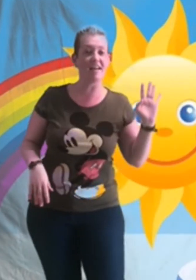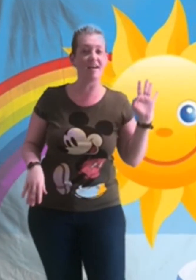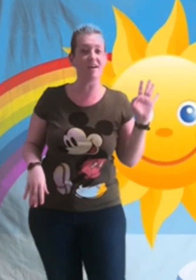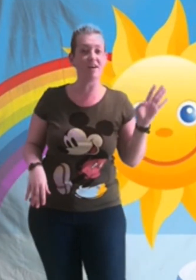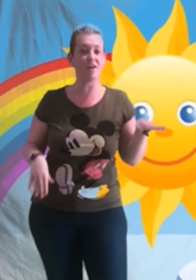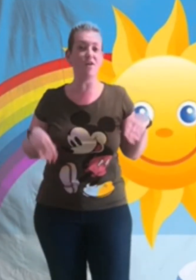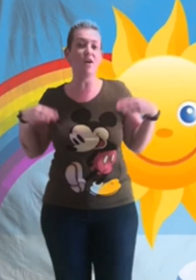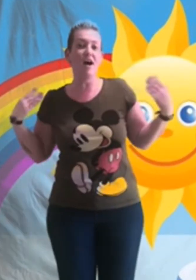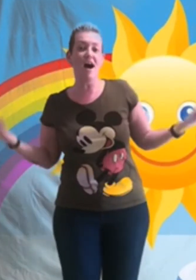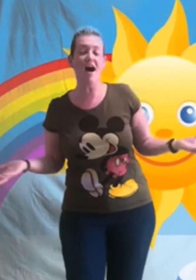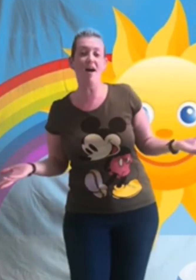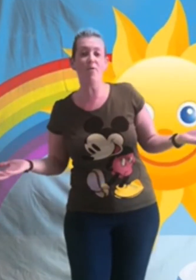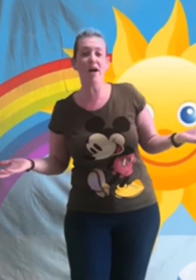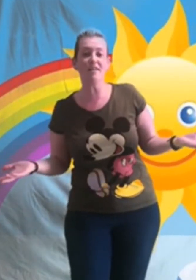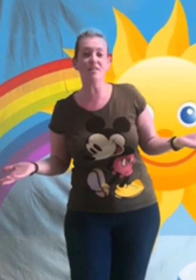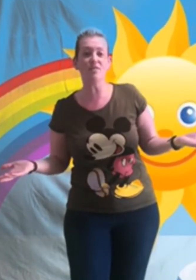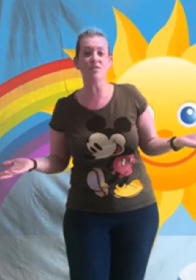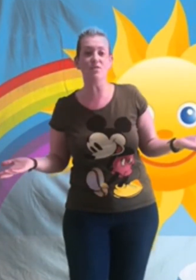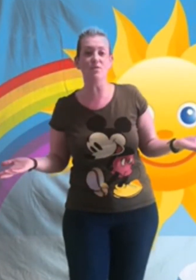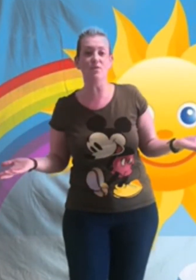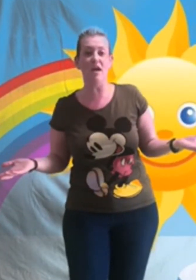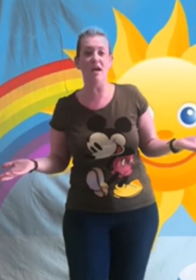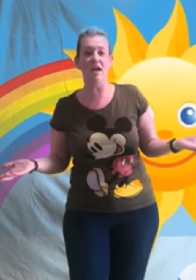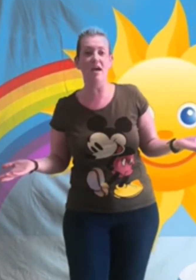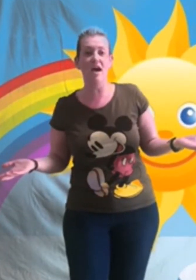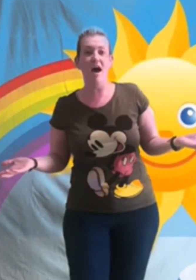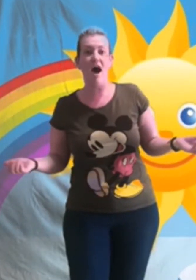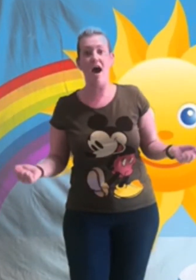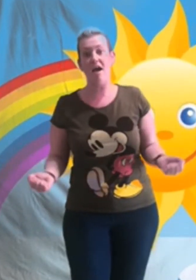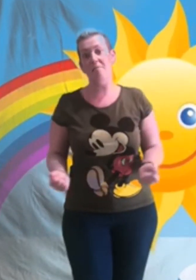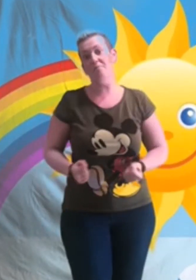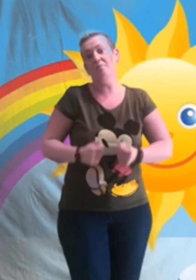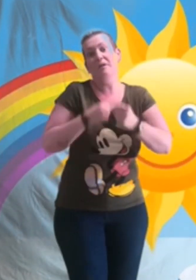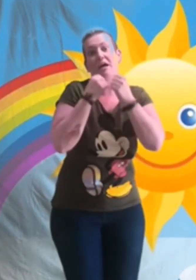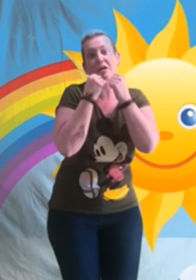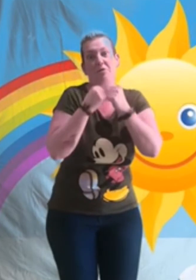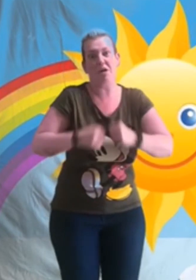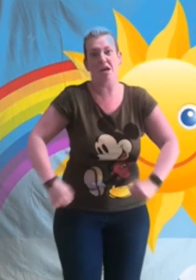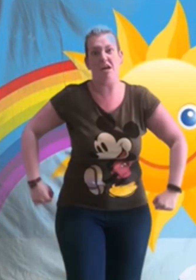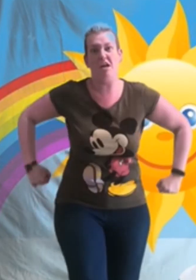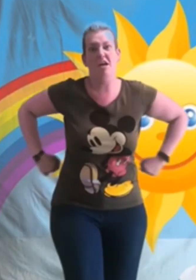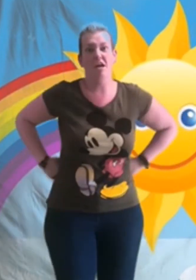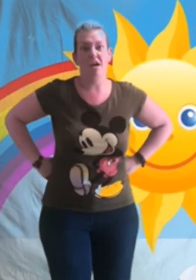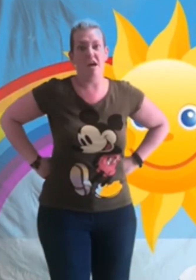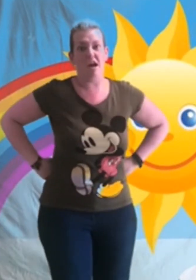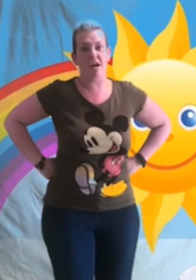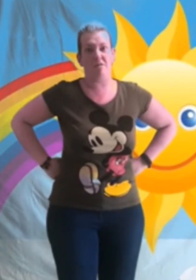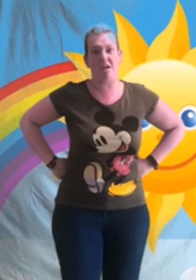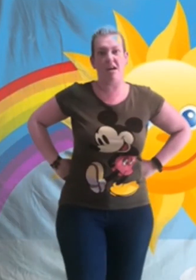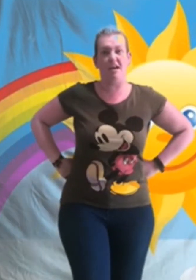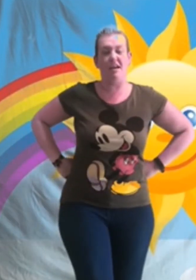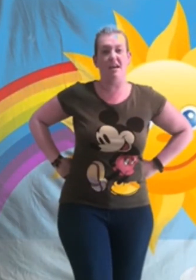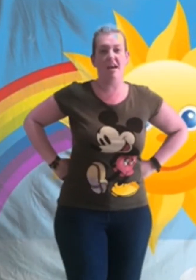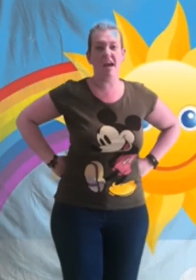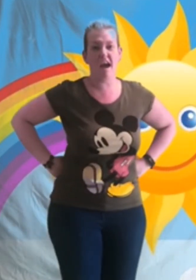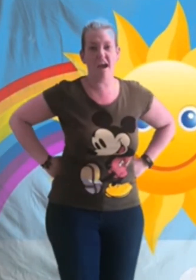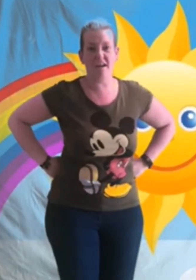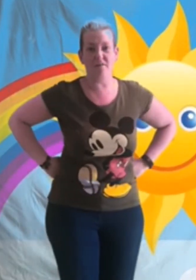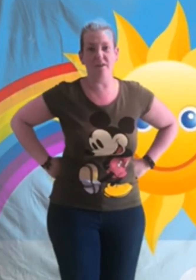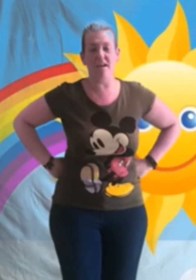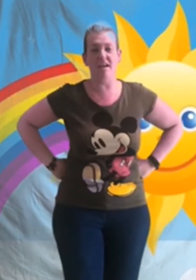Hello, hello. How are you today? I'm angry,